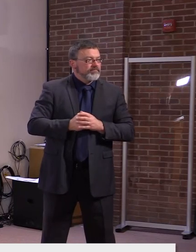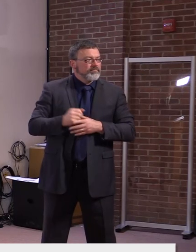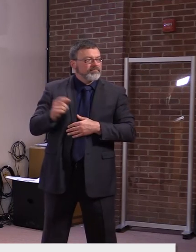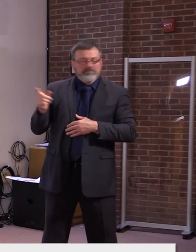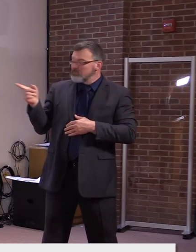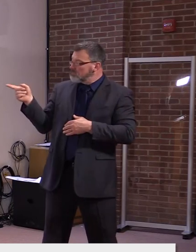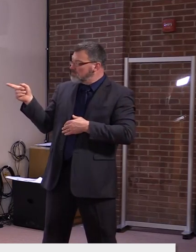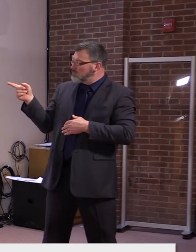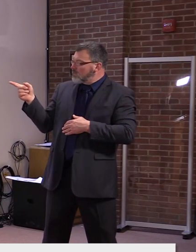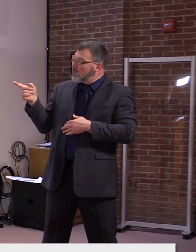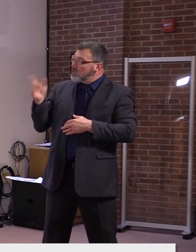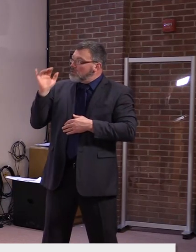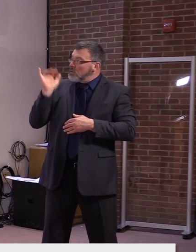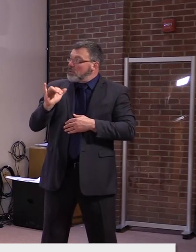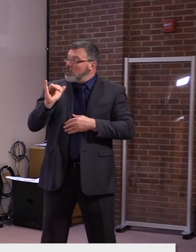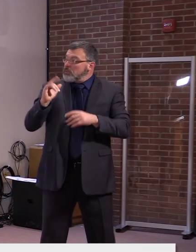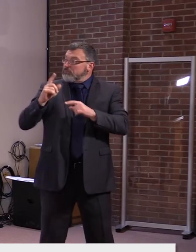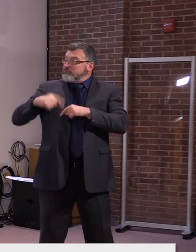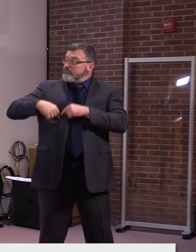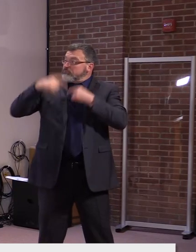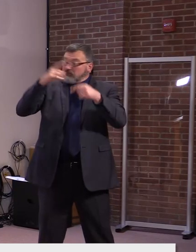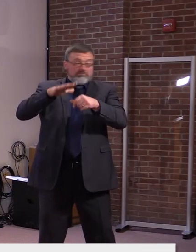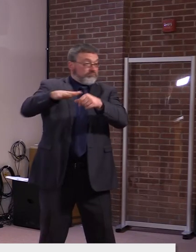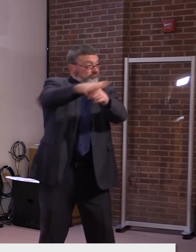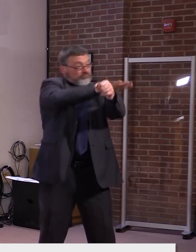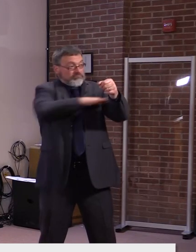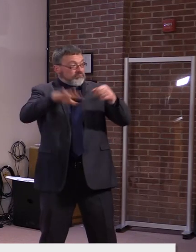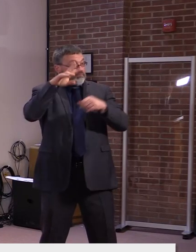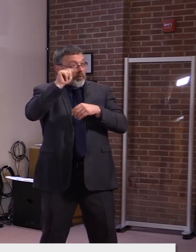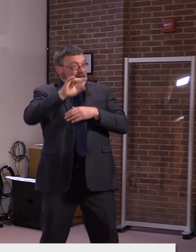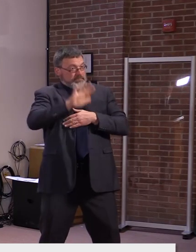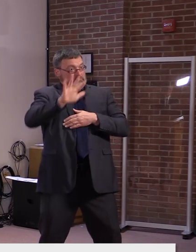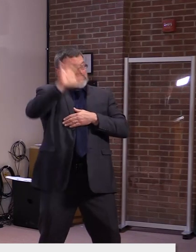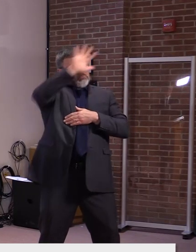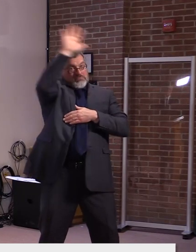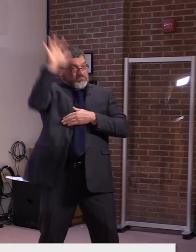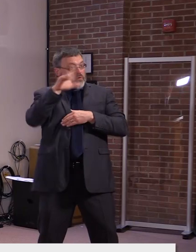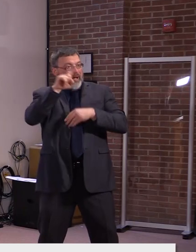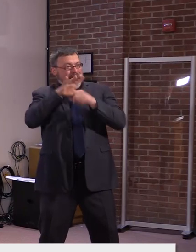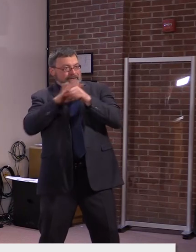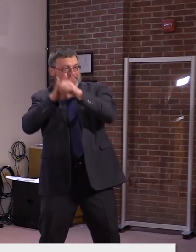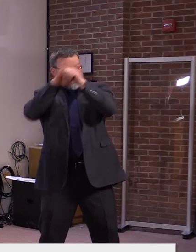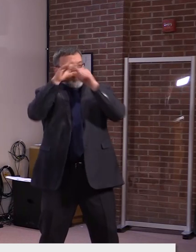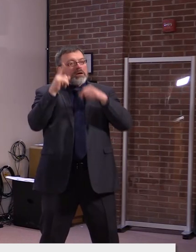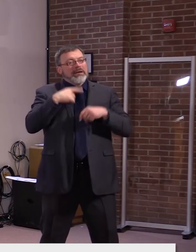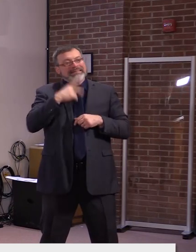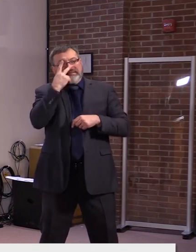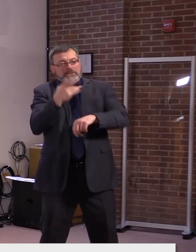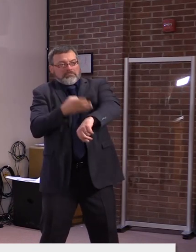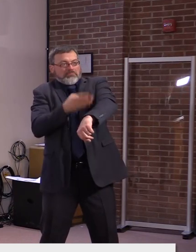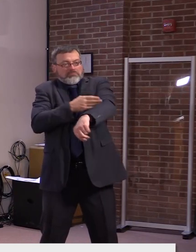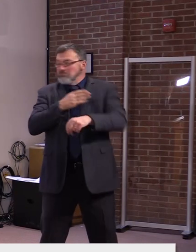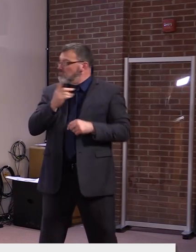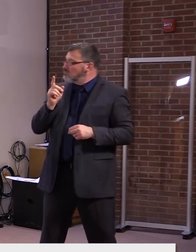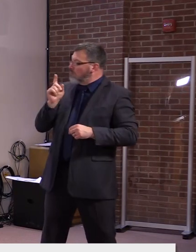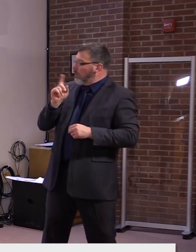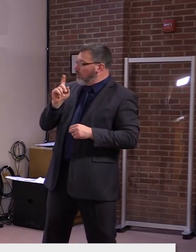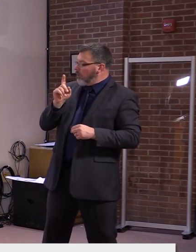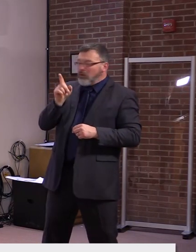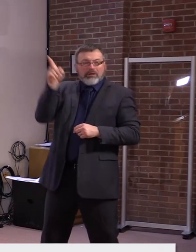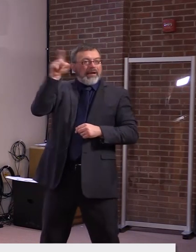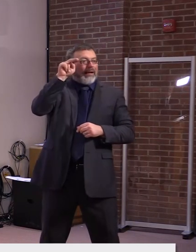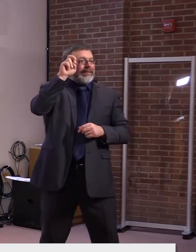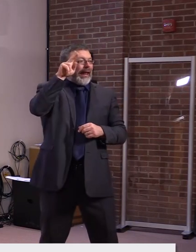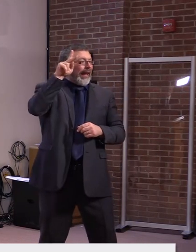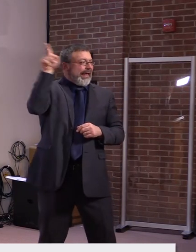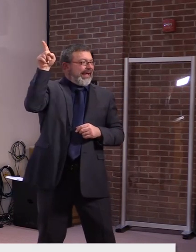the Northeast Kingdom, but the Northeast Kingdom continues to stand out much more significantly in terms of its recent case counts and its